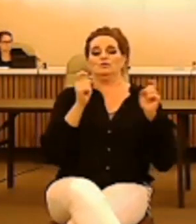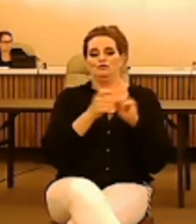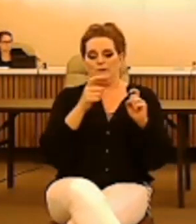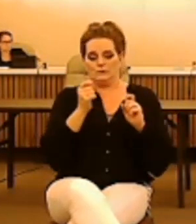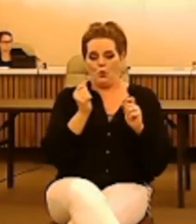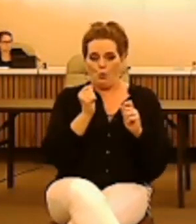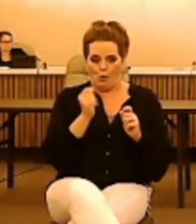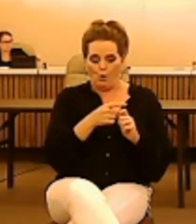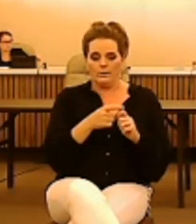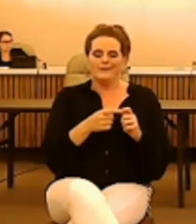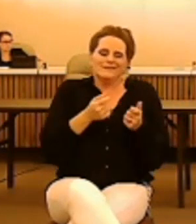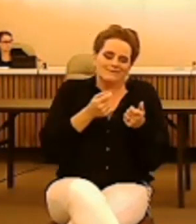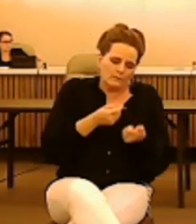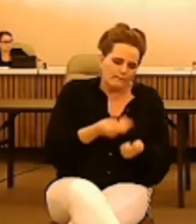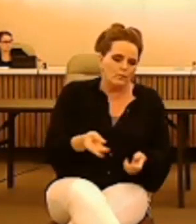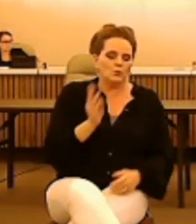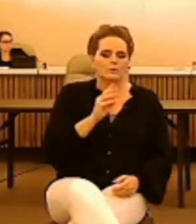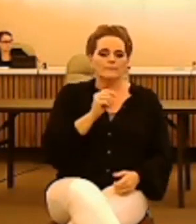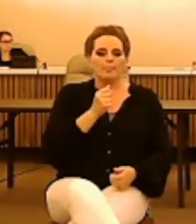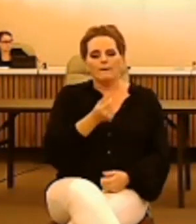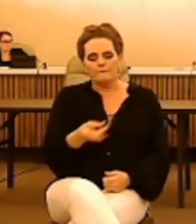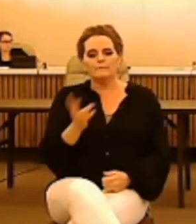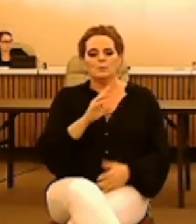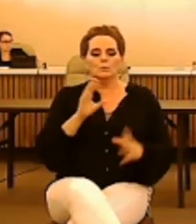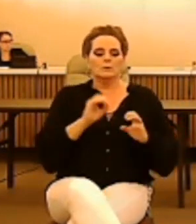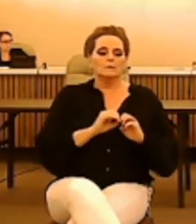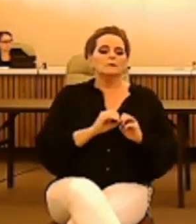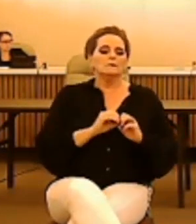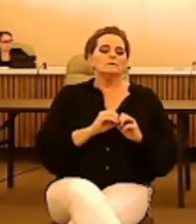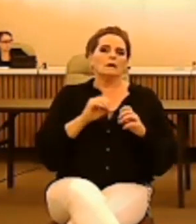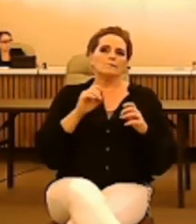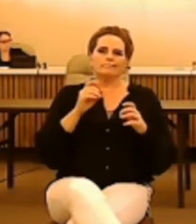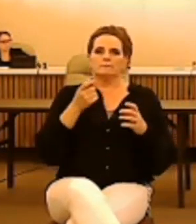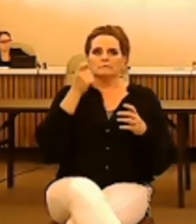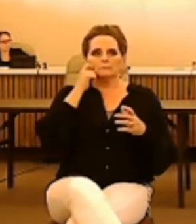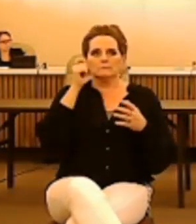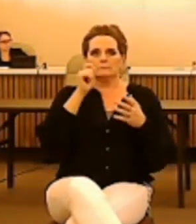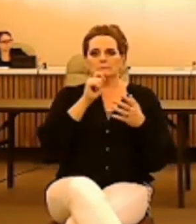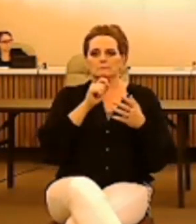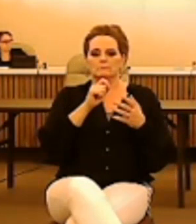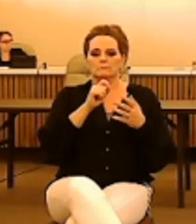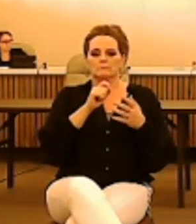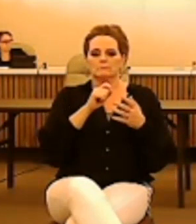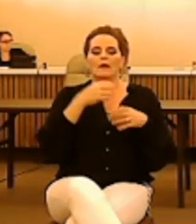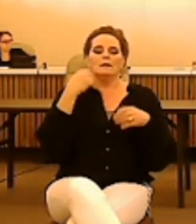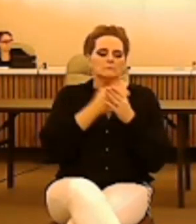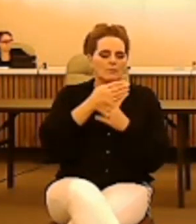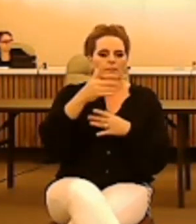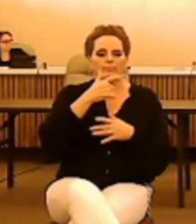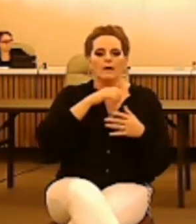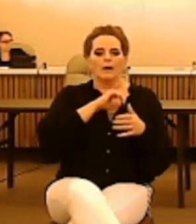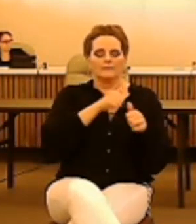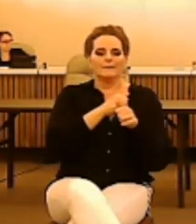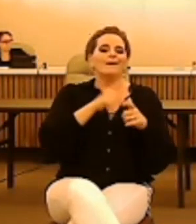There are a few clerical updates because the code numbers have changed since they came over, and then there are